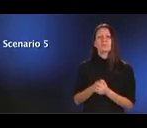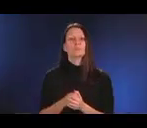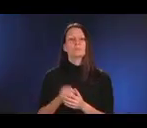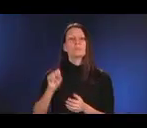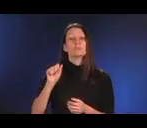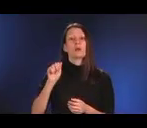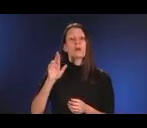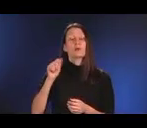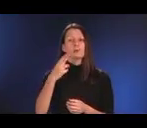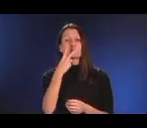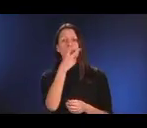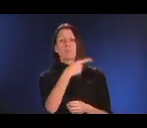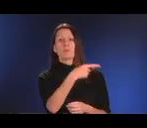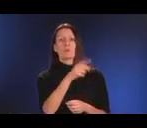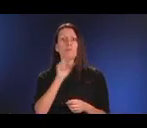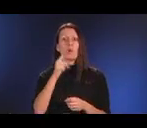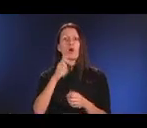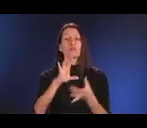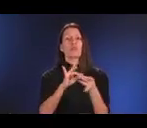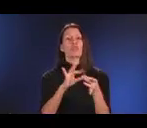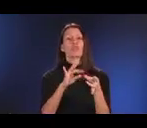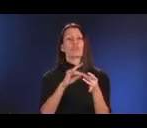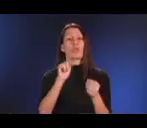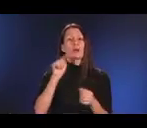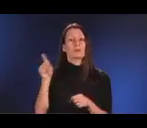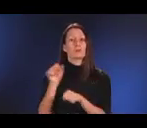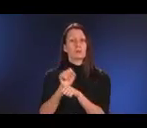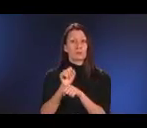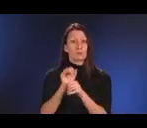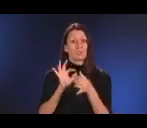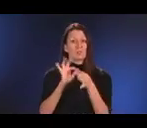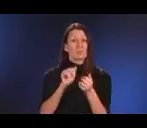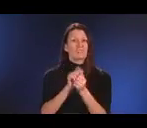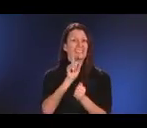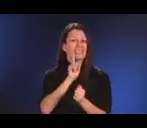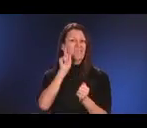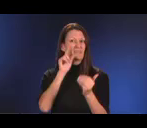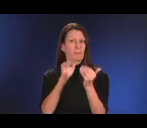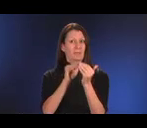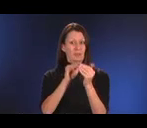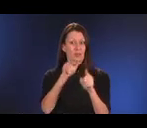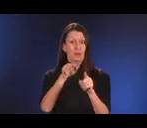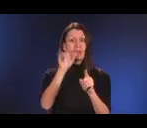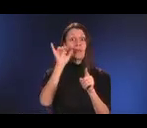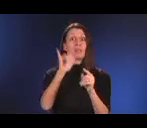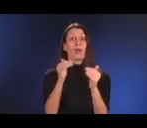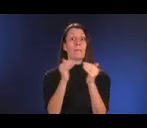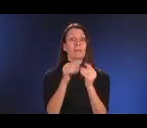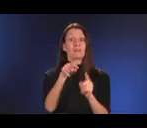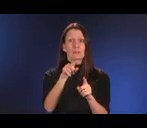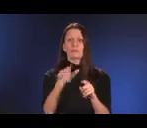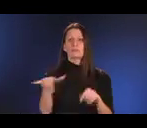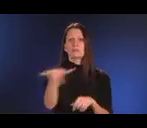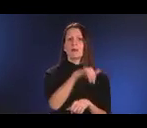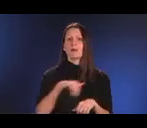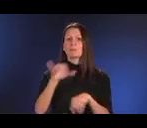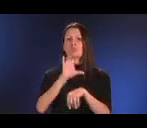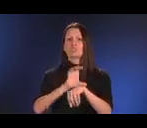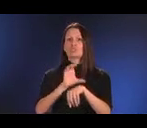Sarah saw Roger discussing a situation at the mental health center that involves a deaf peer who also attends the same